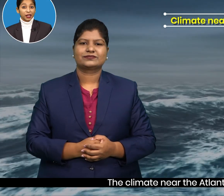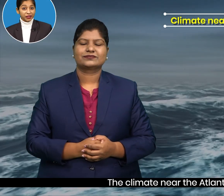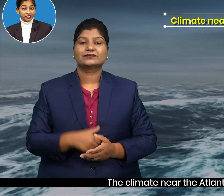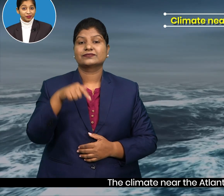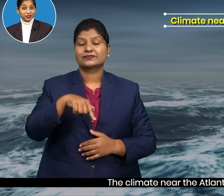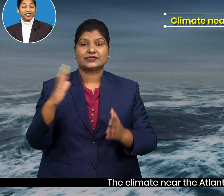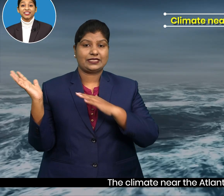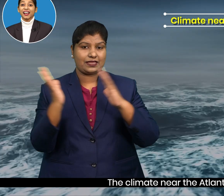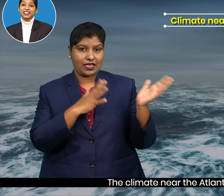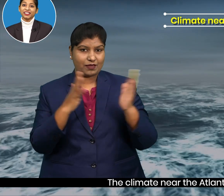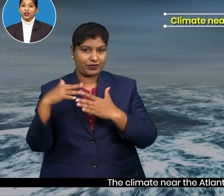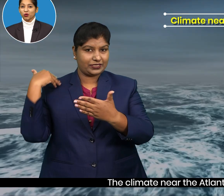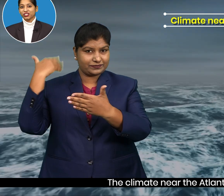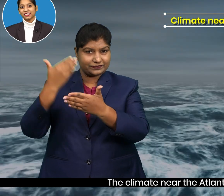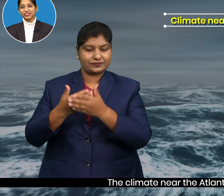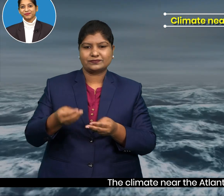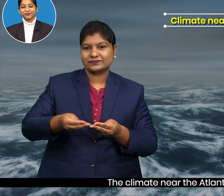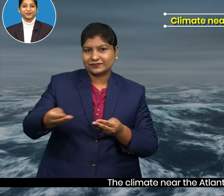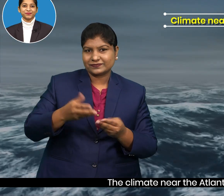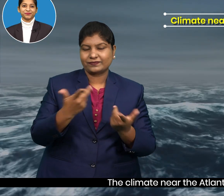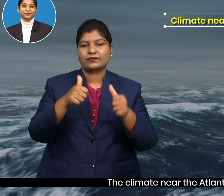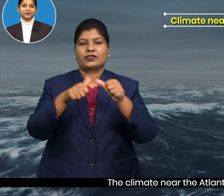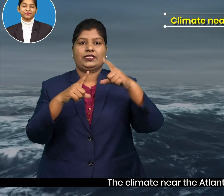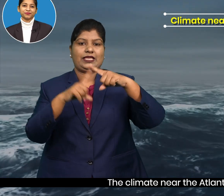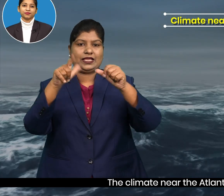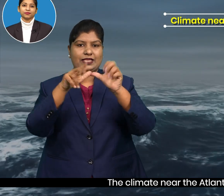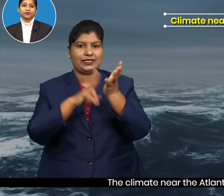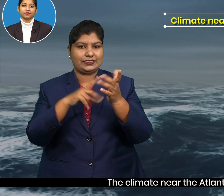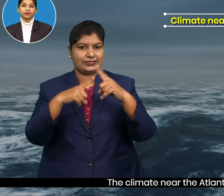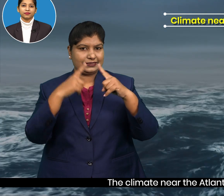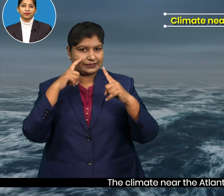The climate near the Atlantic Ocean.